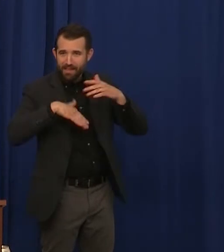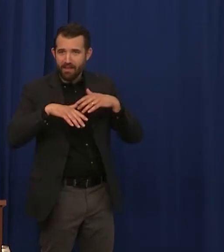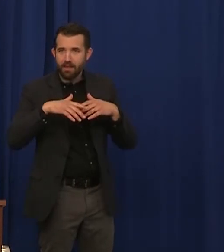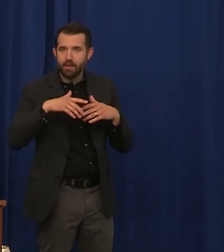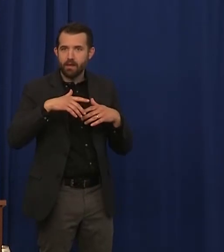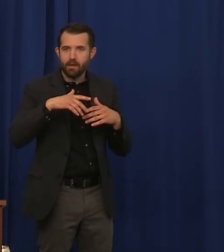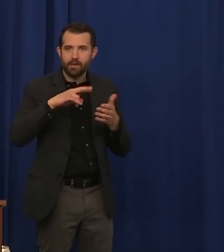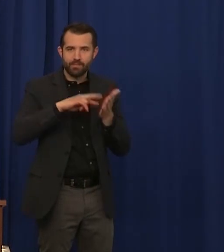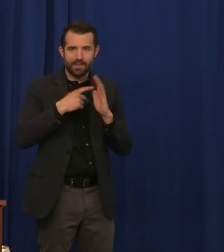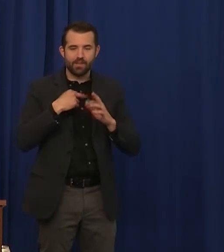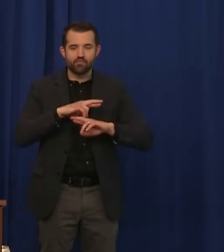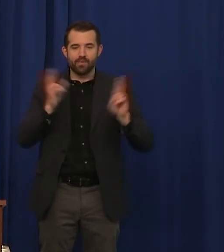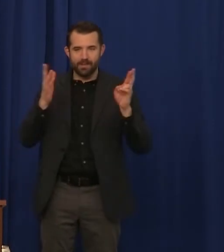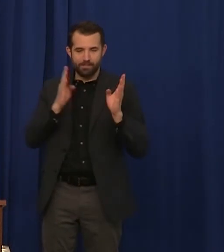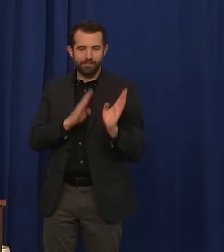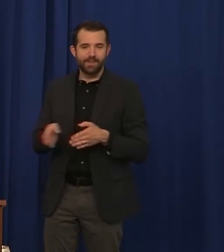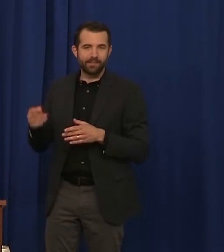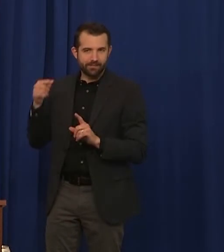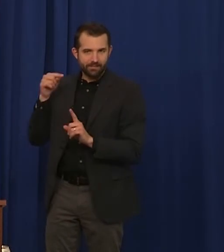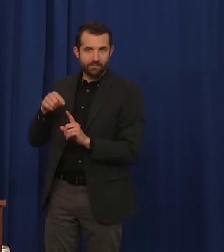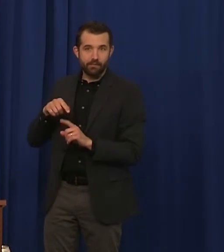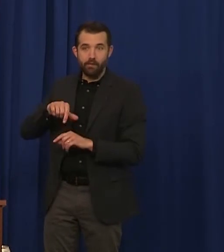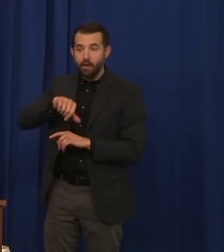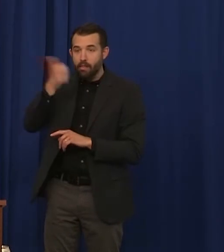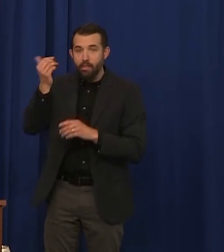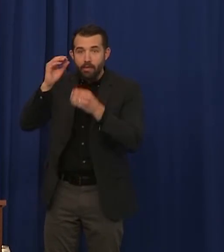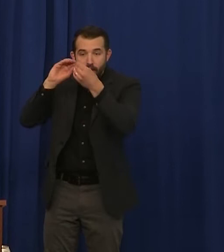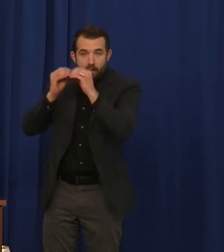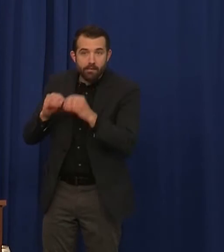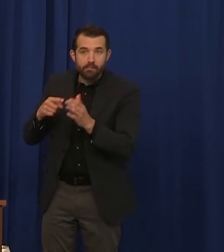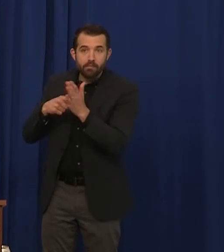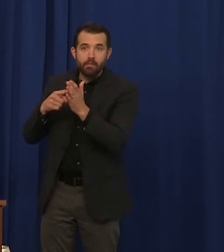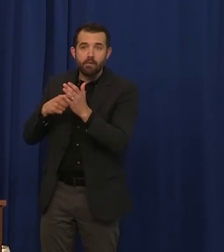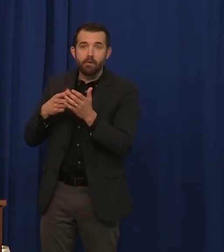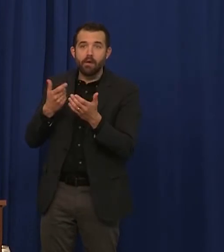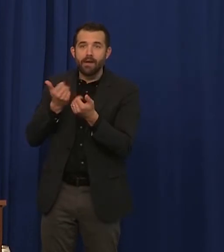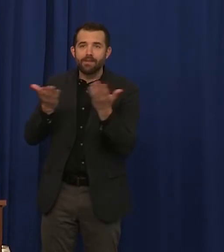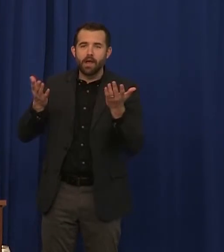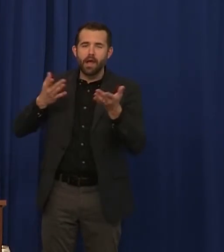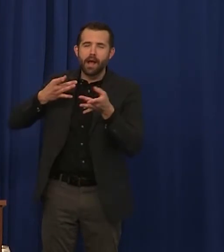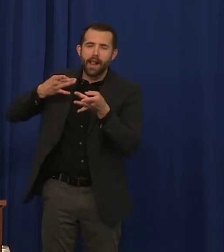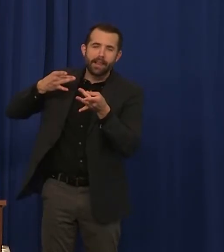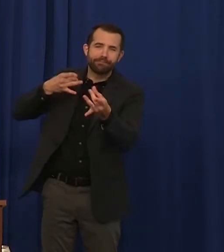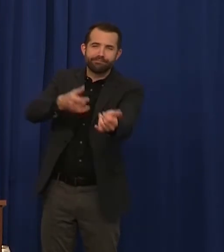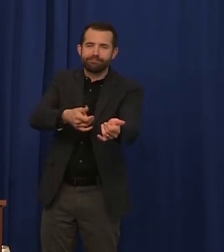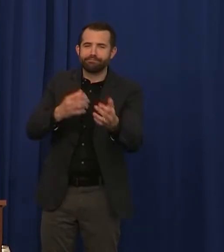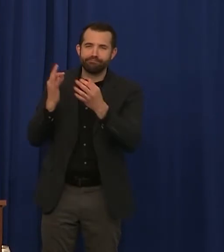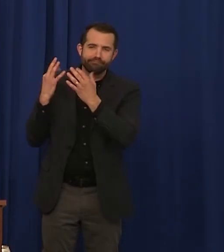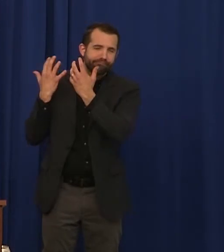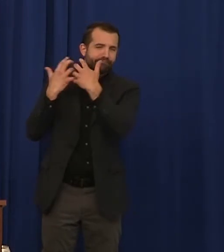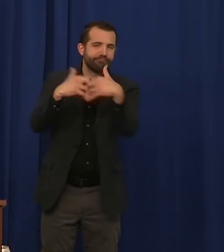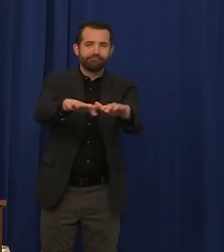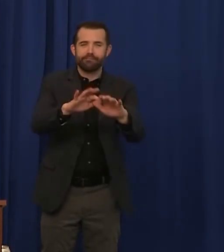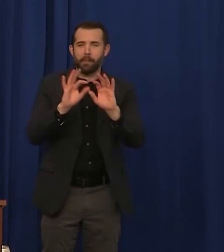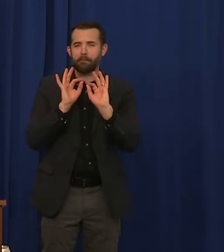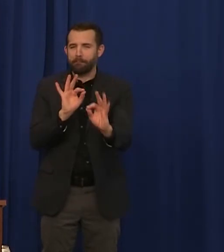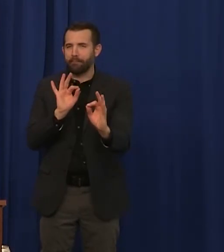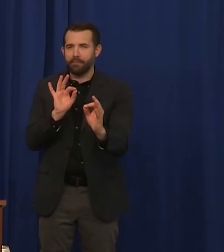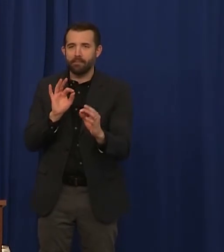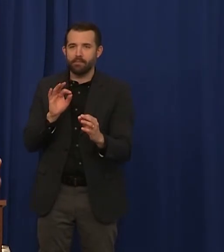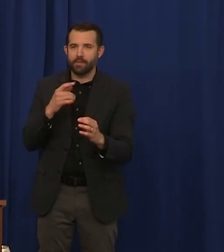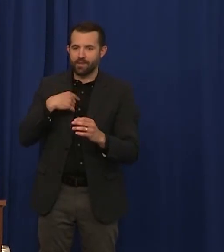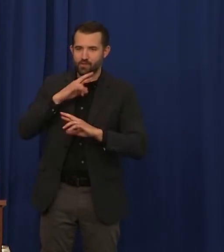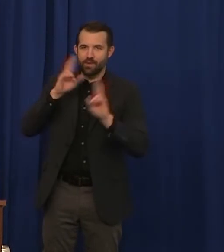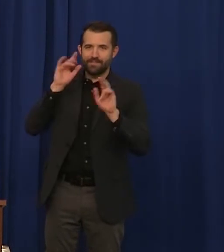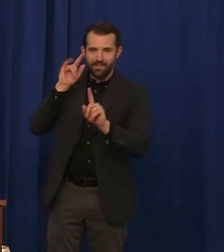plan in place to be deployed if that scenario were to materialize. So we use a bunch of different models, and